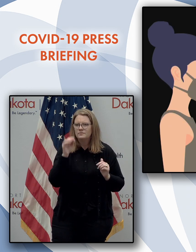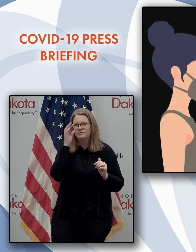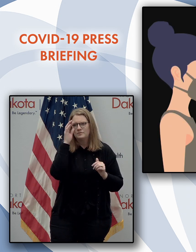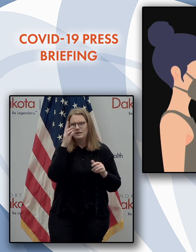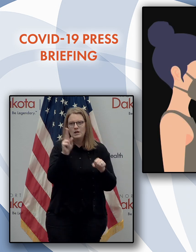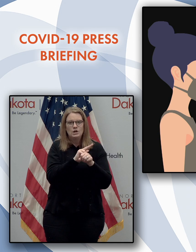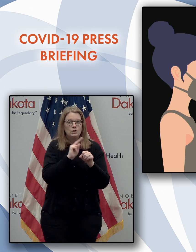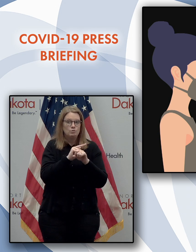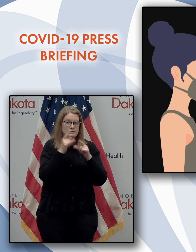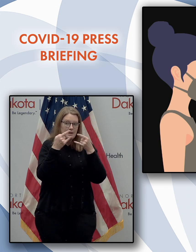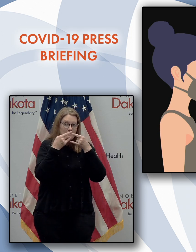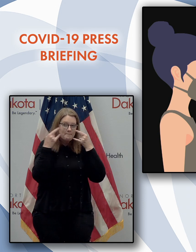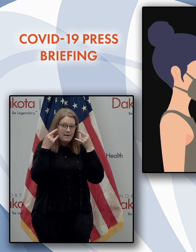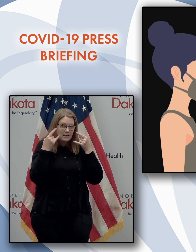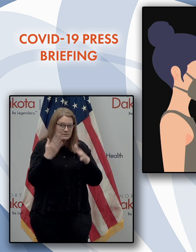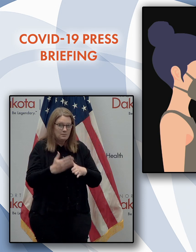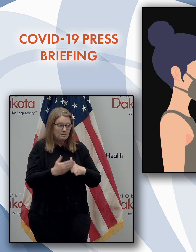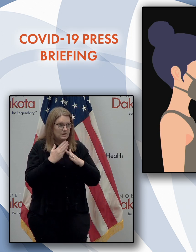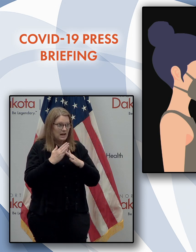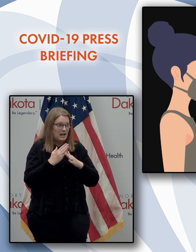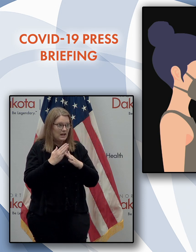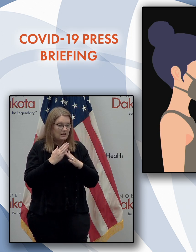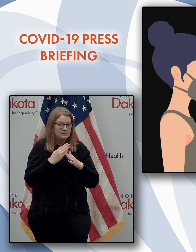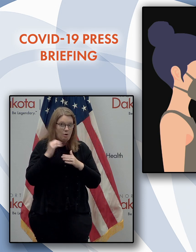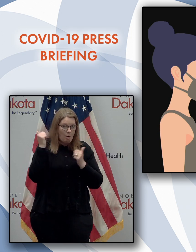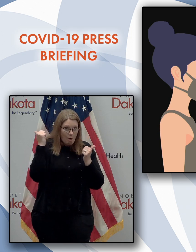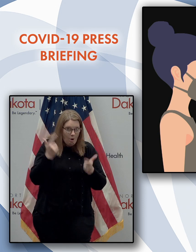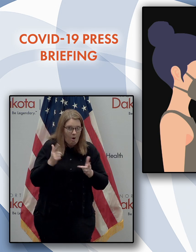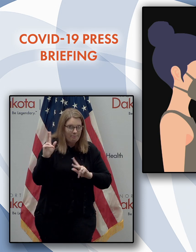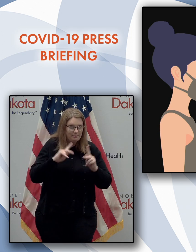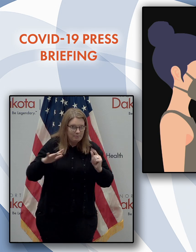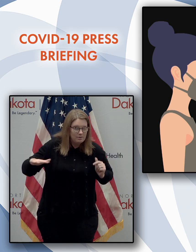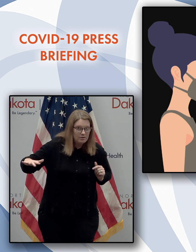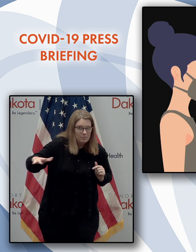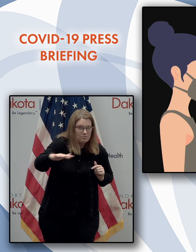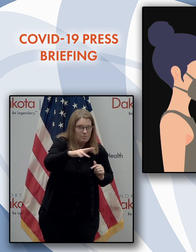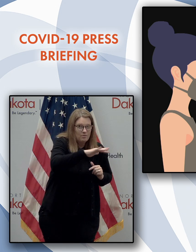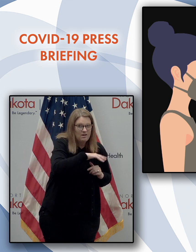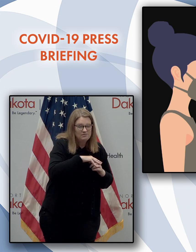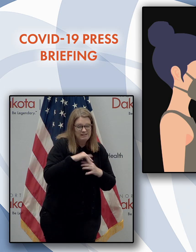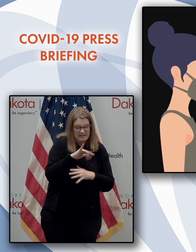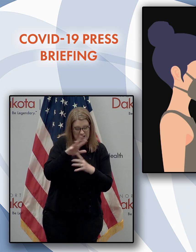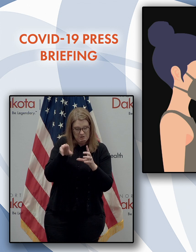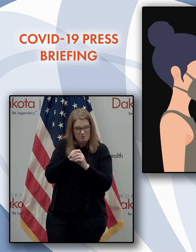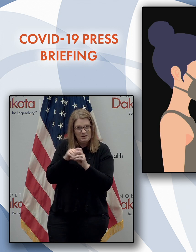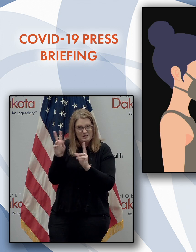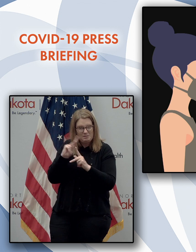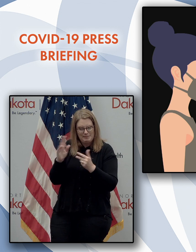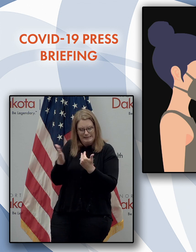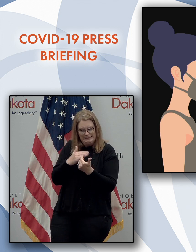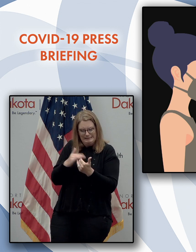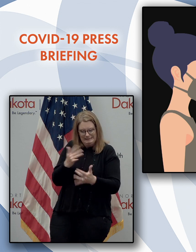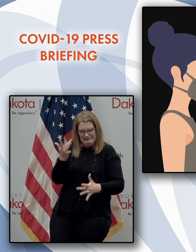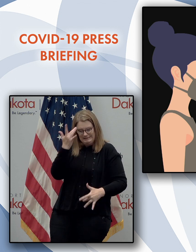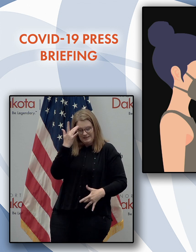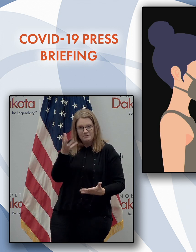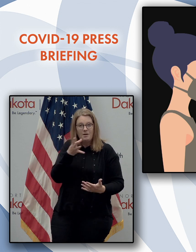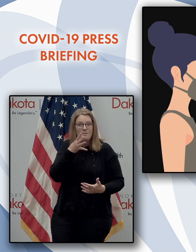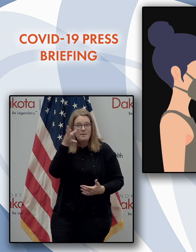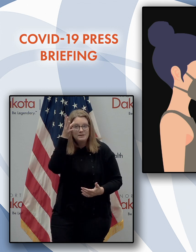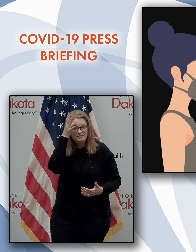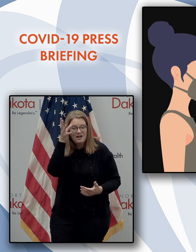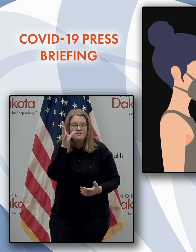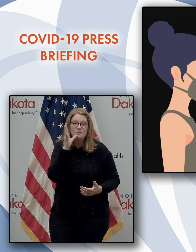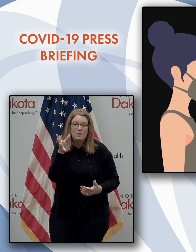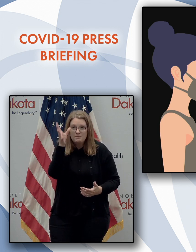Wearing a mask will help us protect those around us, to include our vulnerable populations. These are our parents, our